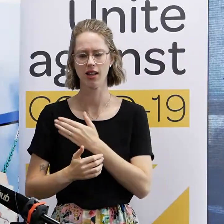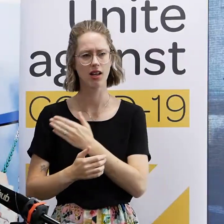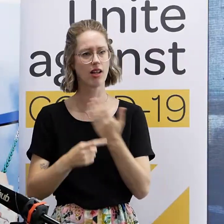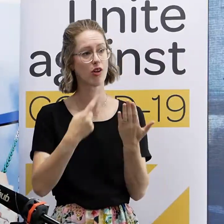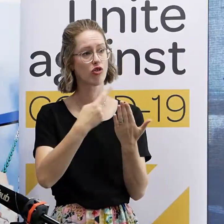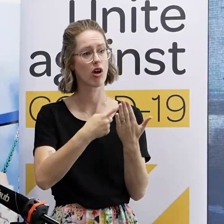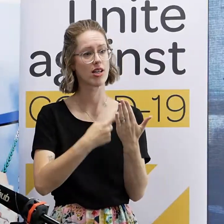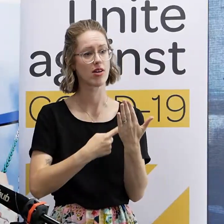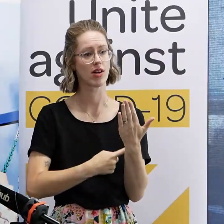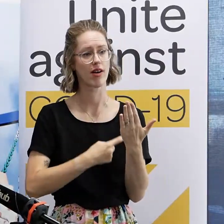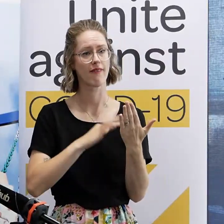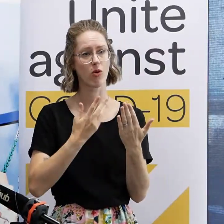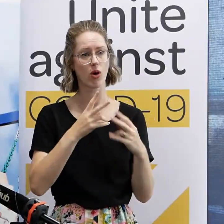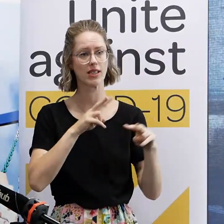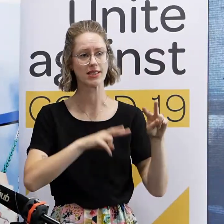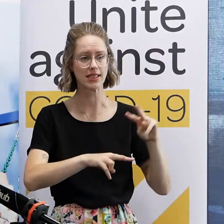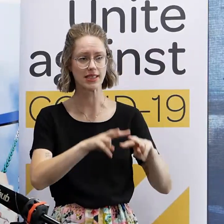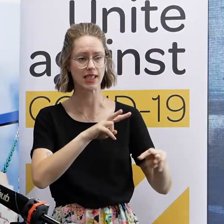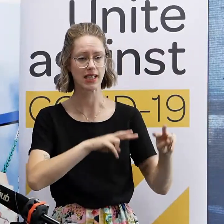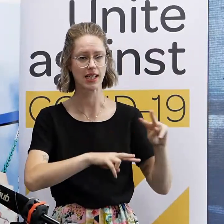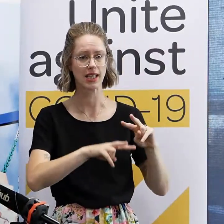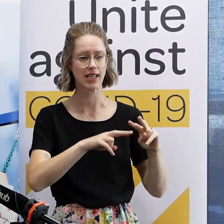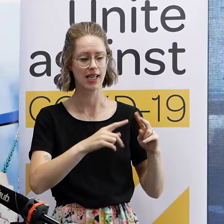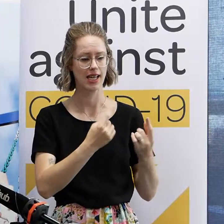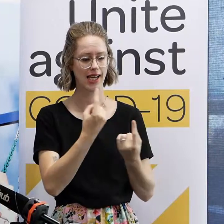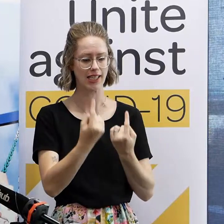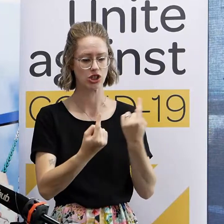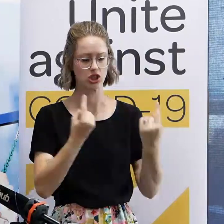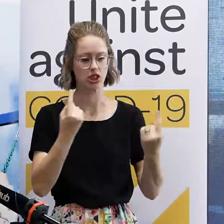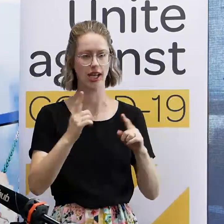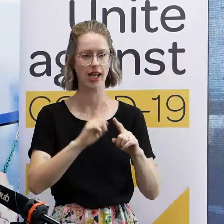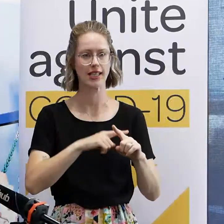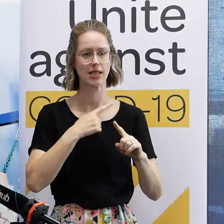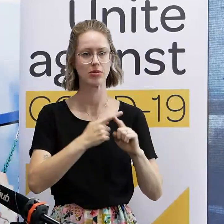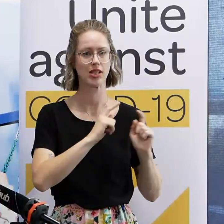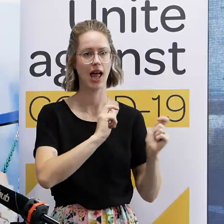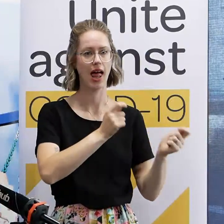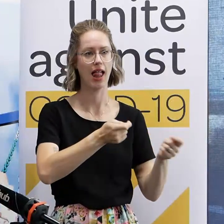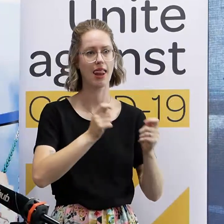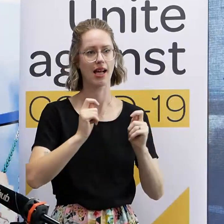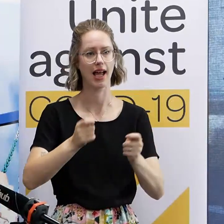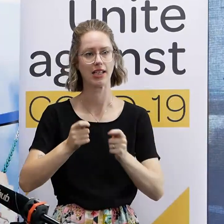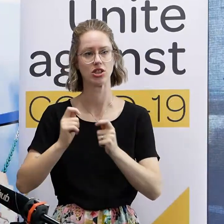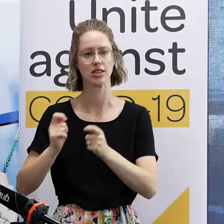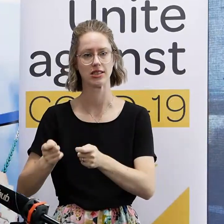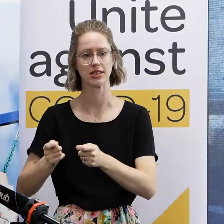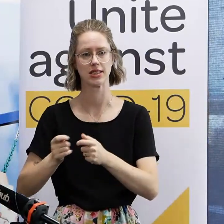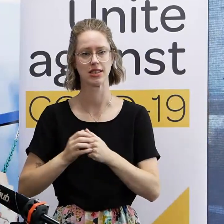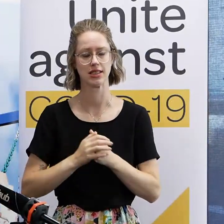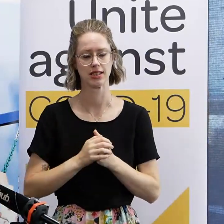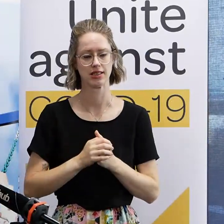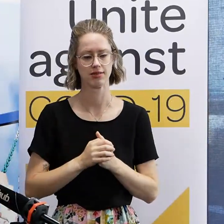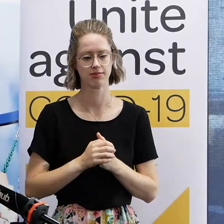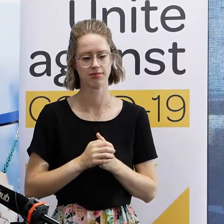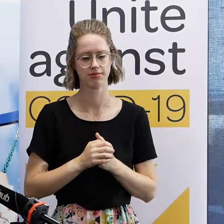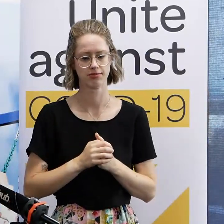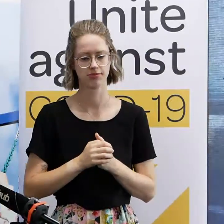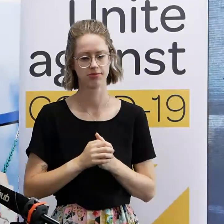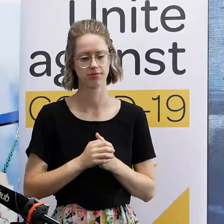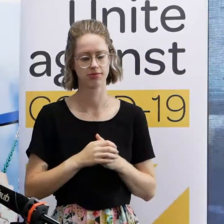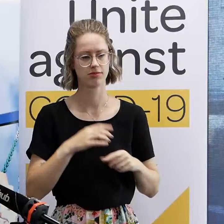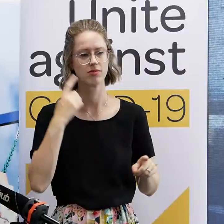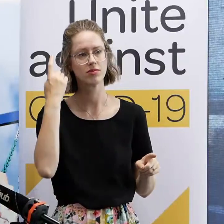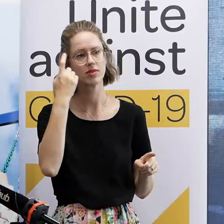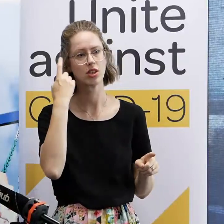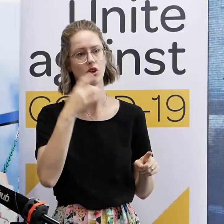criteria we use to assess each of the exemption allocations as we receive them, we take into account